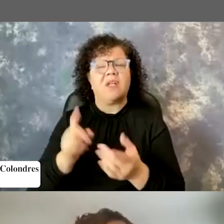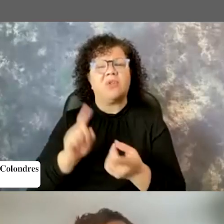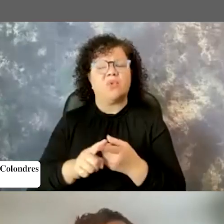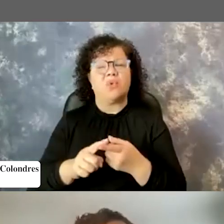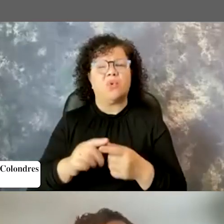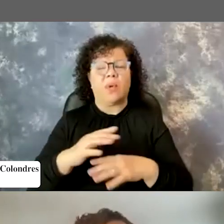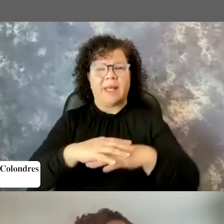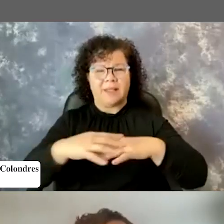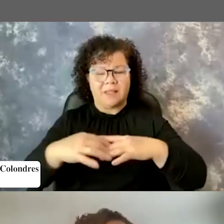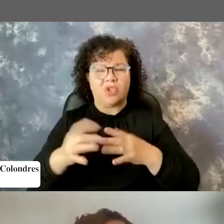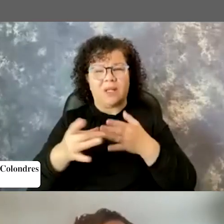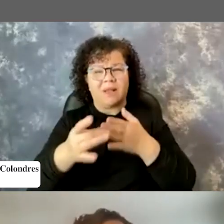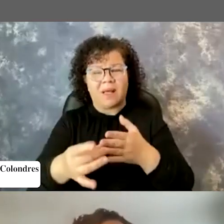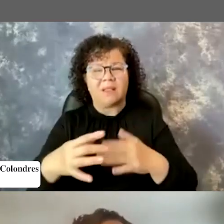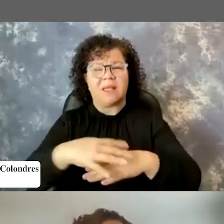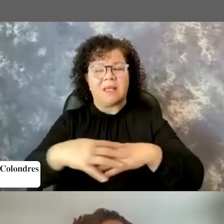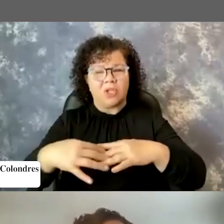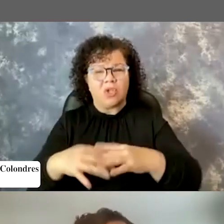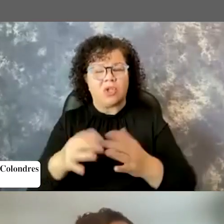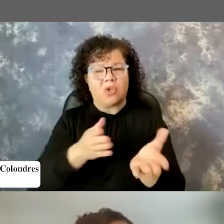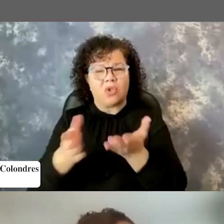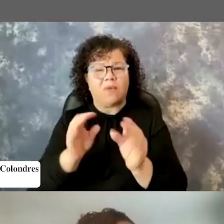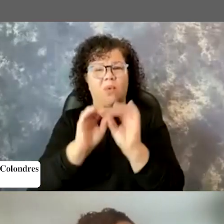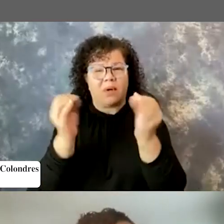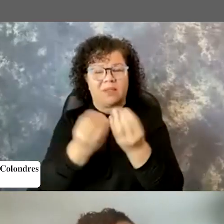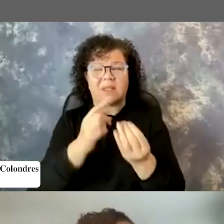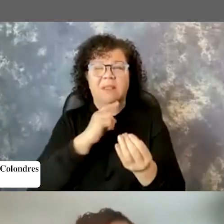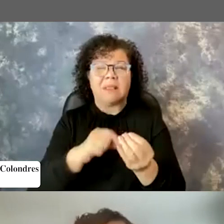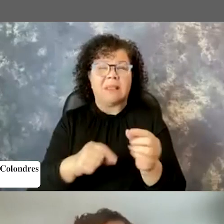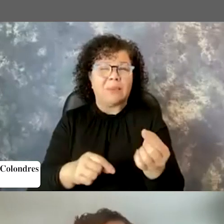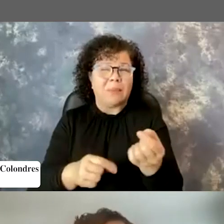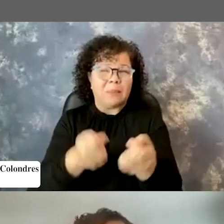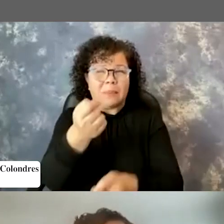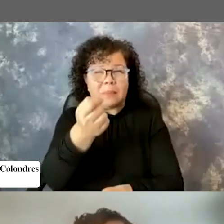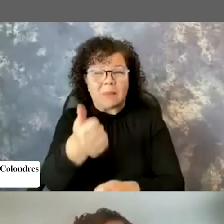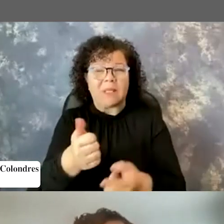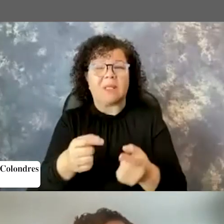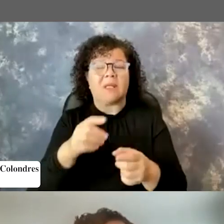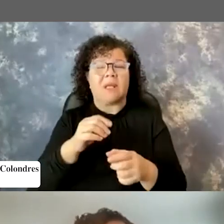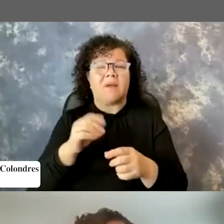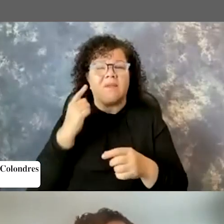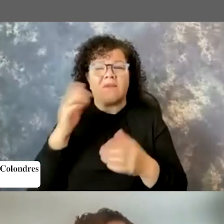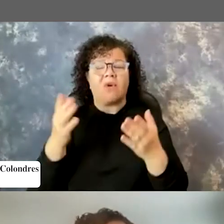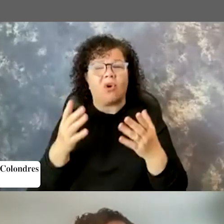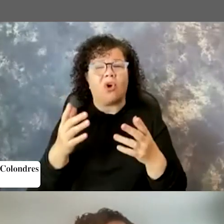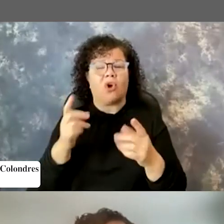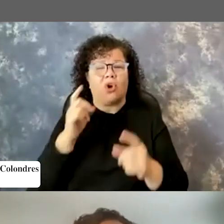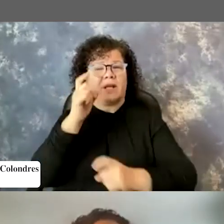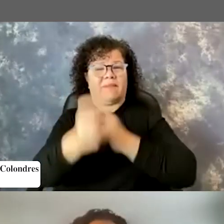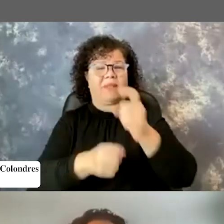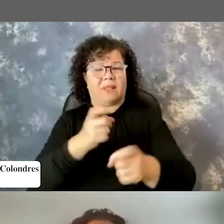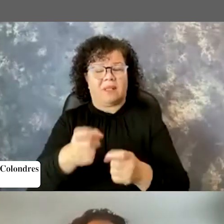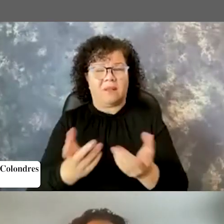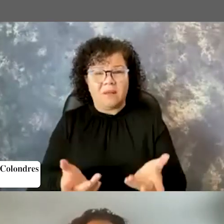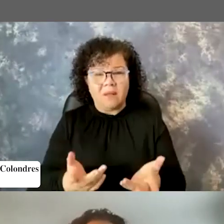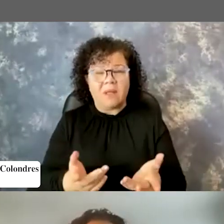and Indigenous-serving organizations is a fraction of overall giving in the sector. Thank you for working